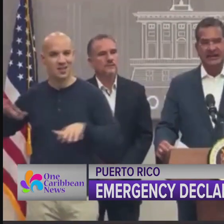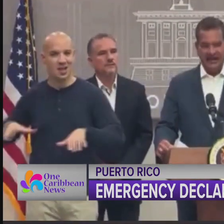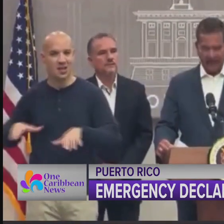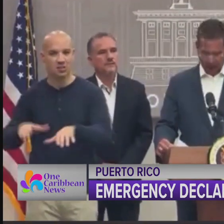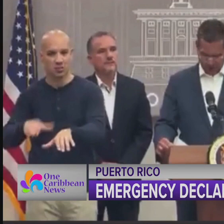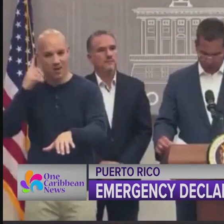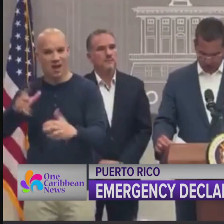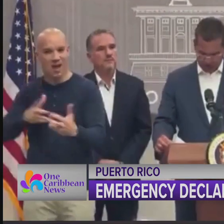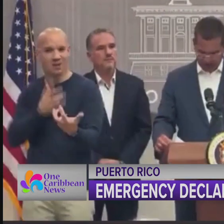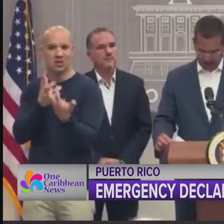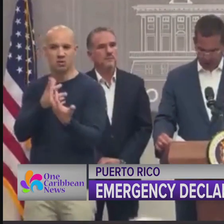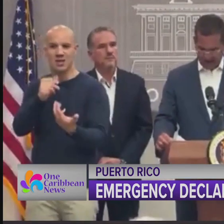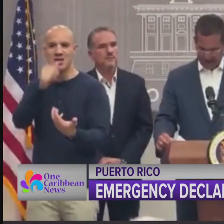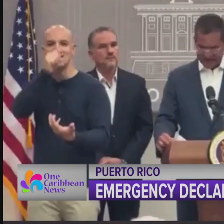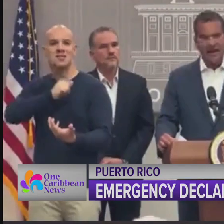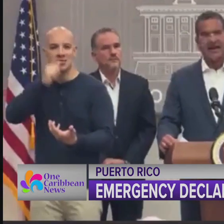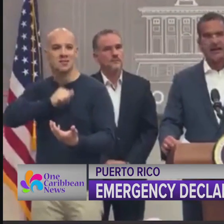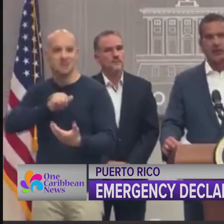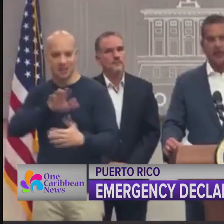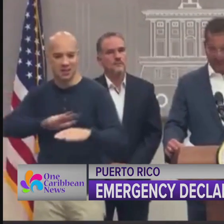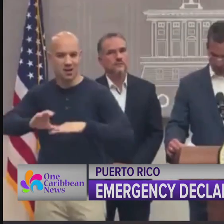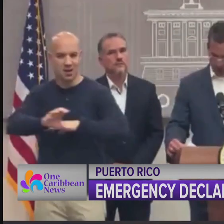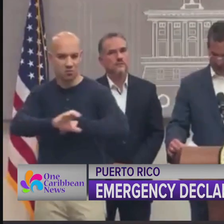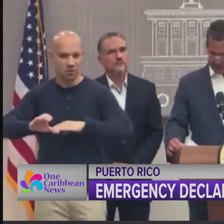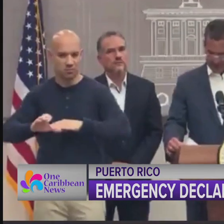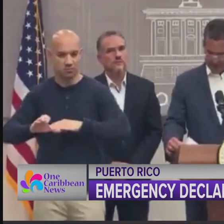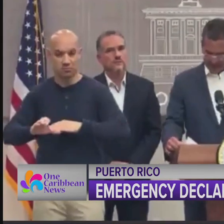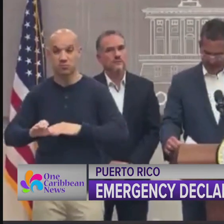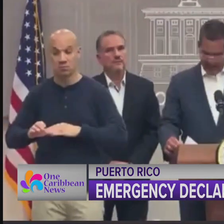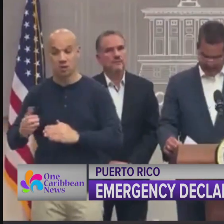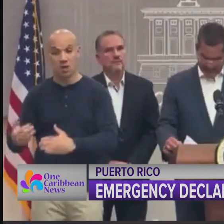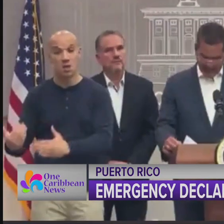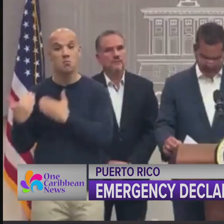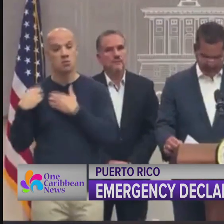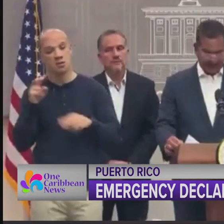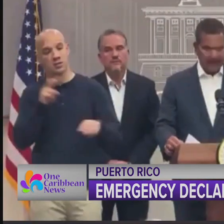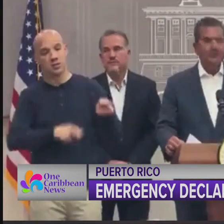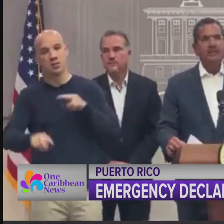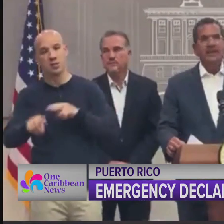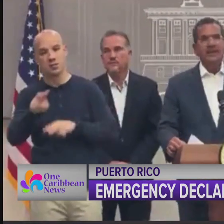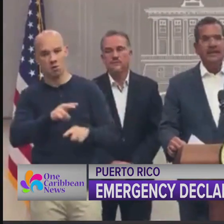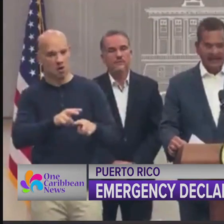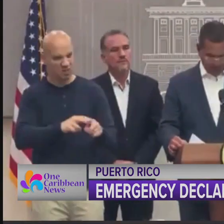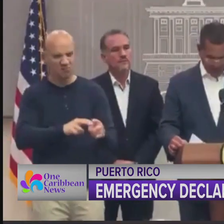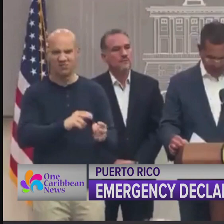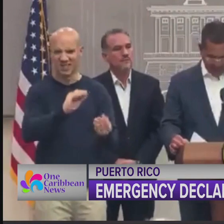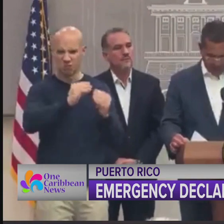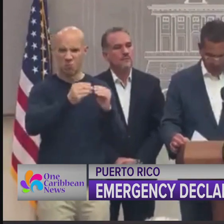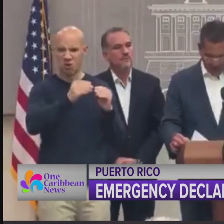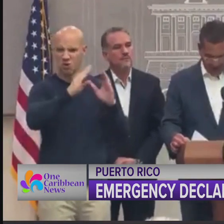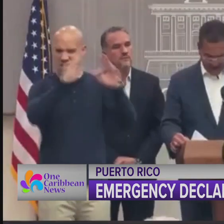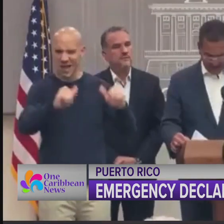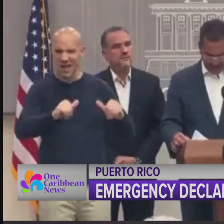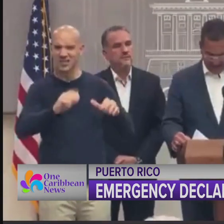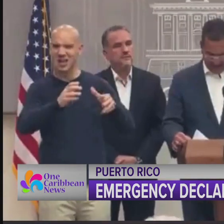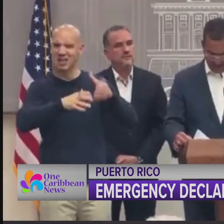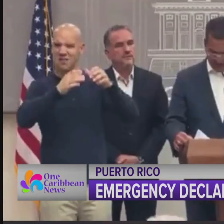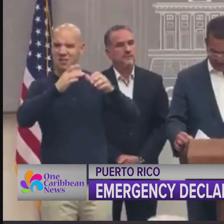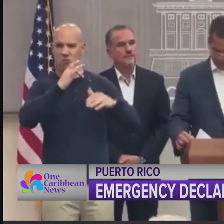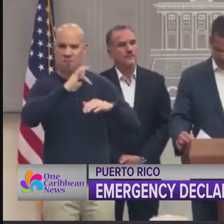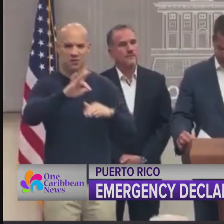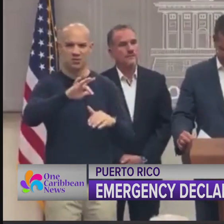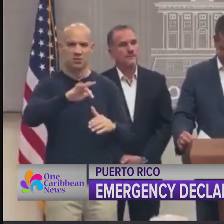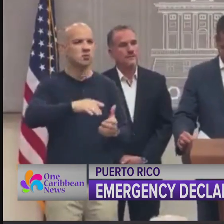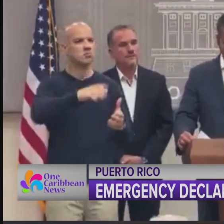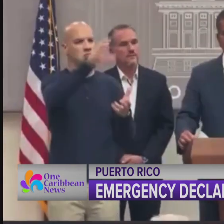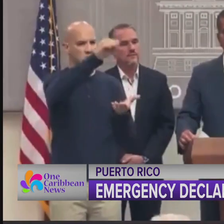beaches, cliffs, and rocks, vegetation, alluvial and anthropogenic coastline. Of that coastal strip,